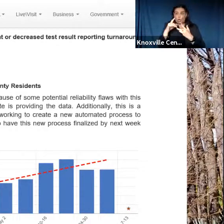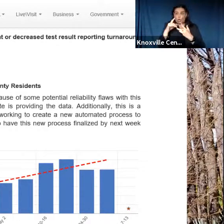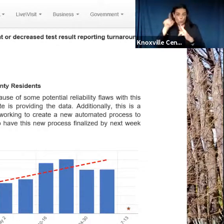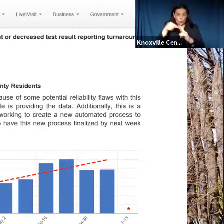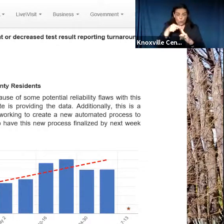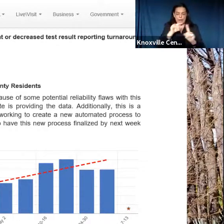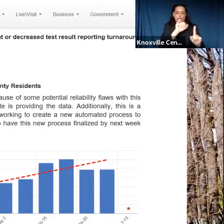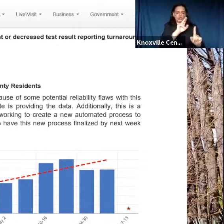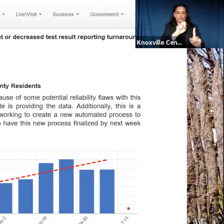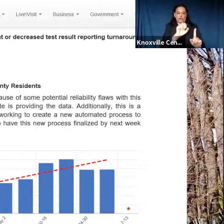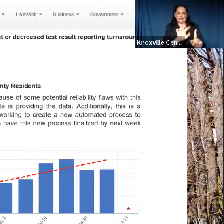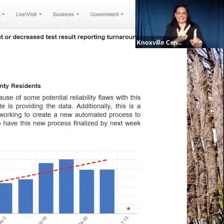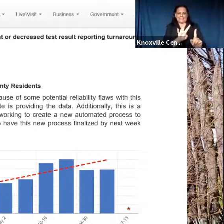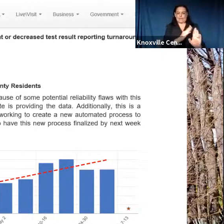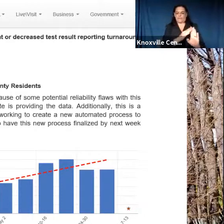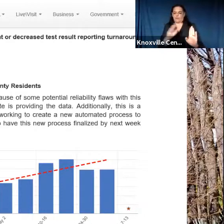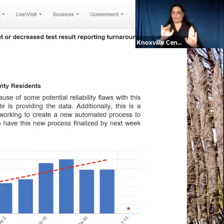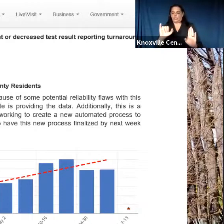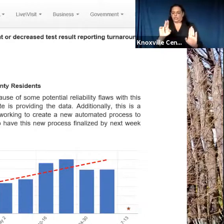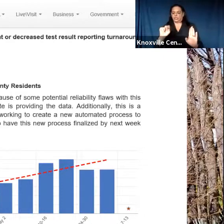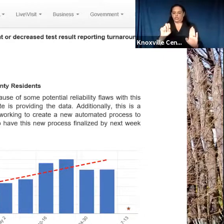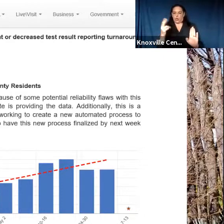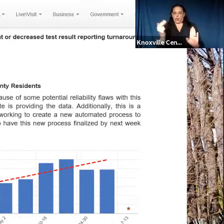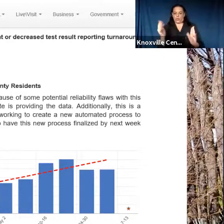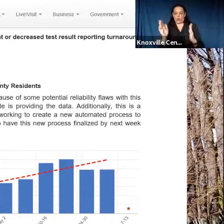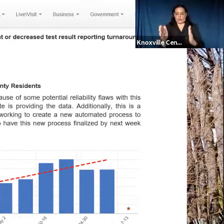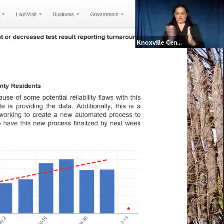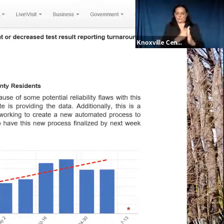All the previous data is still accurate. We're just trying to